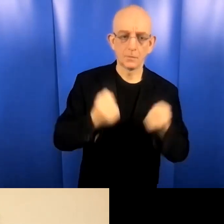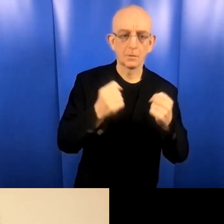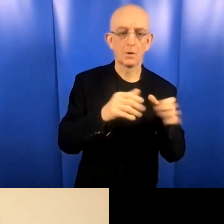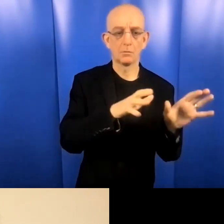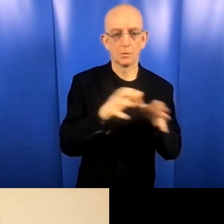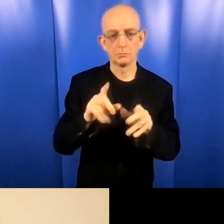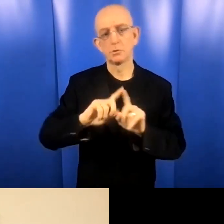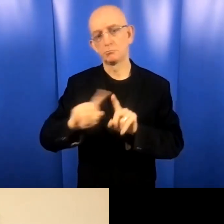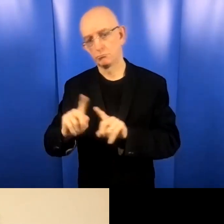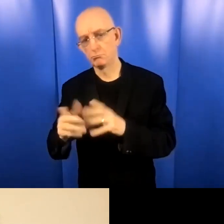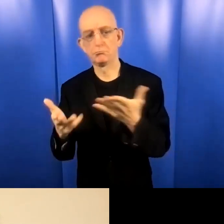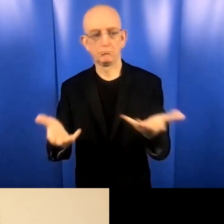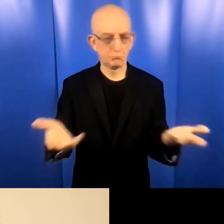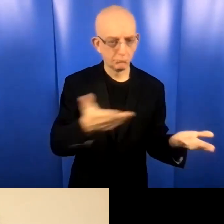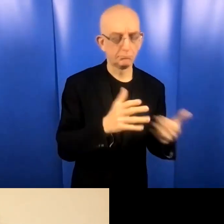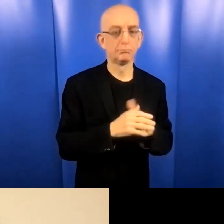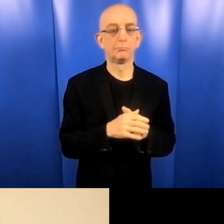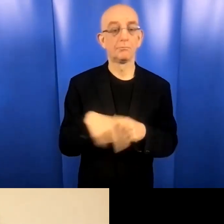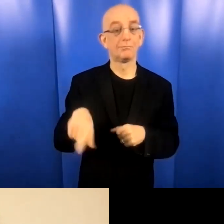are faced in